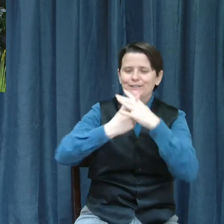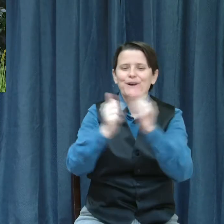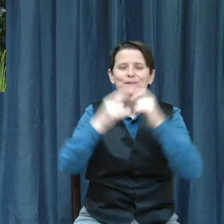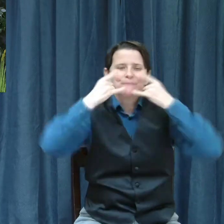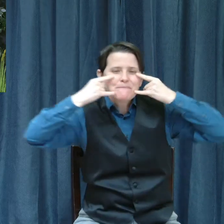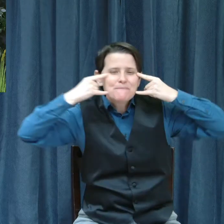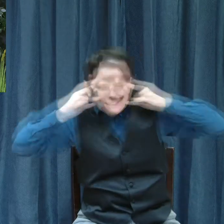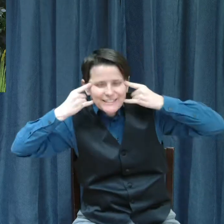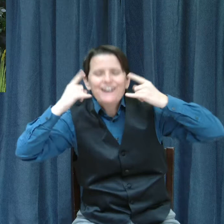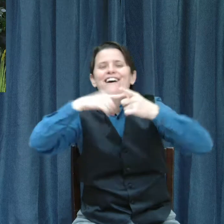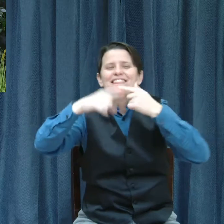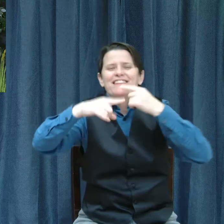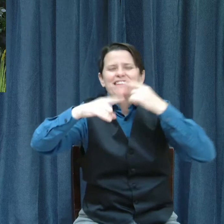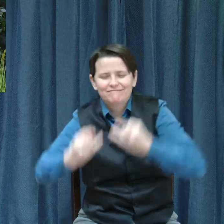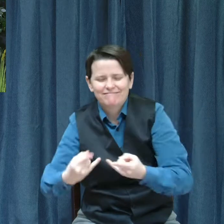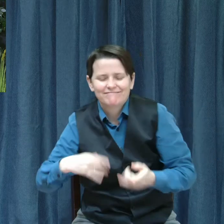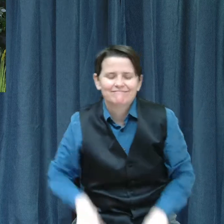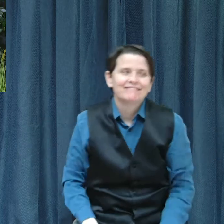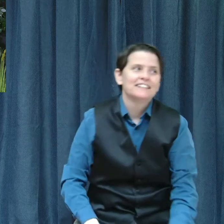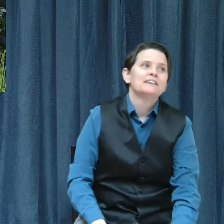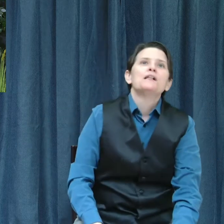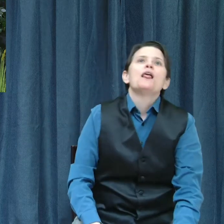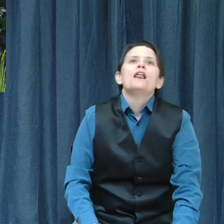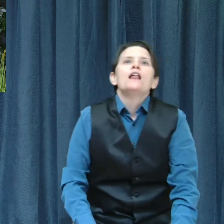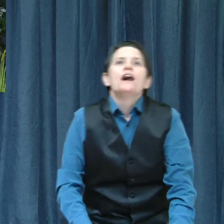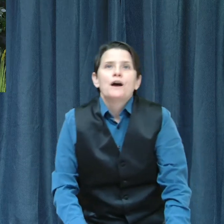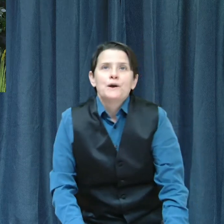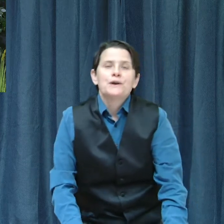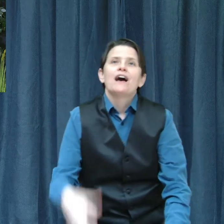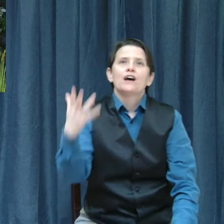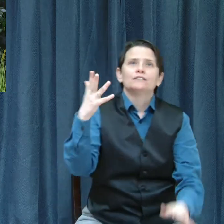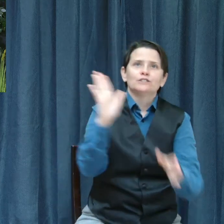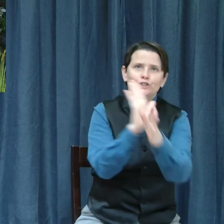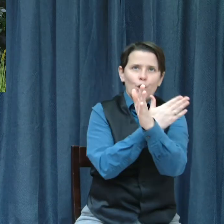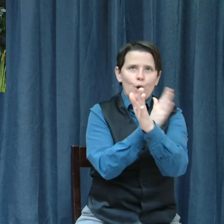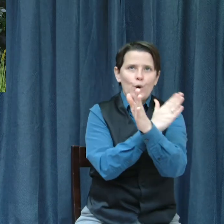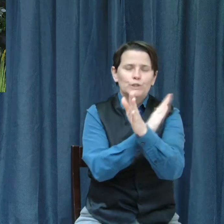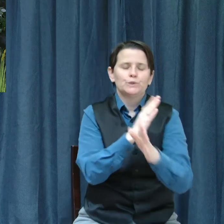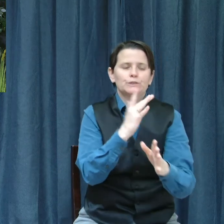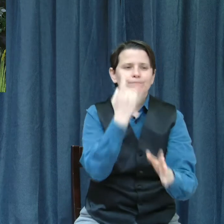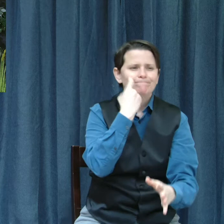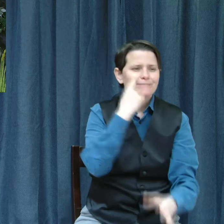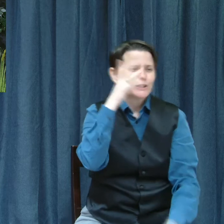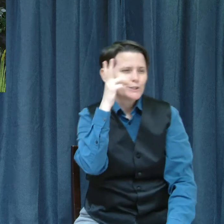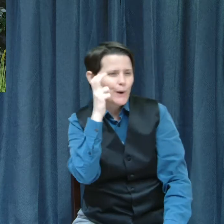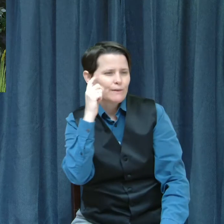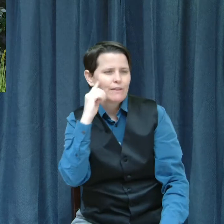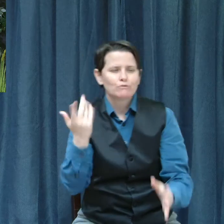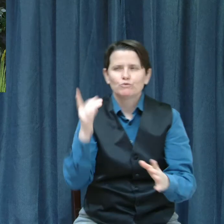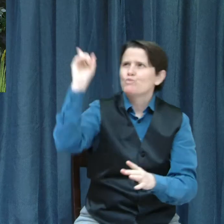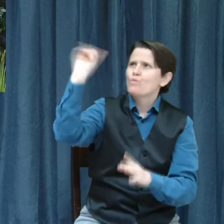That song we just heard, Where You Lead, I'll Follow, that is such a powerful song for me